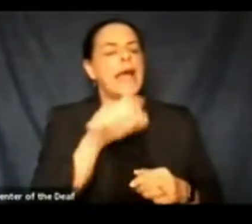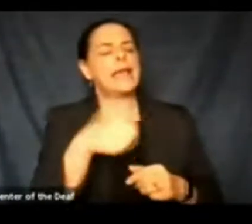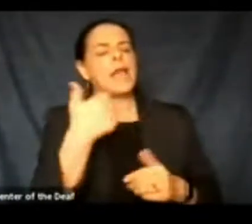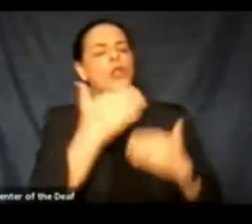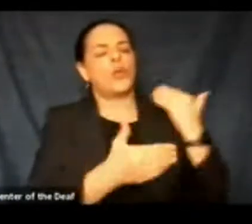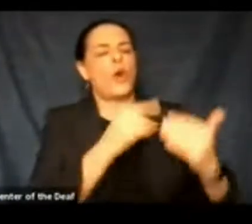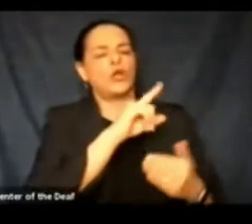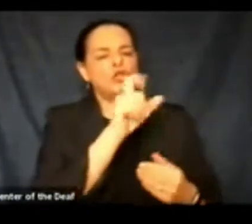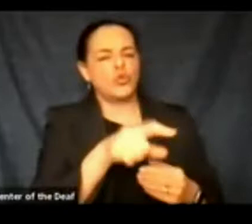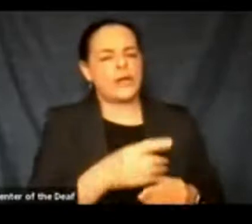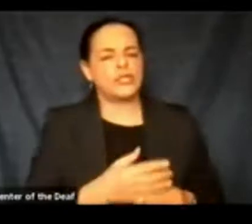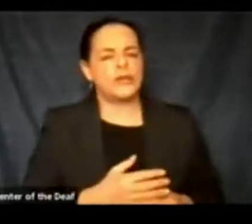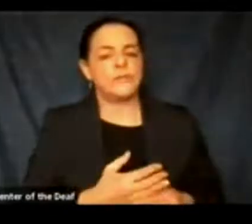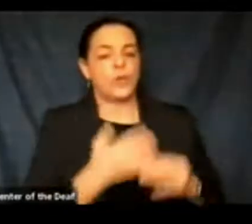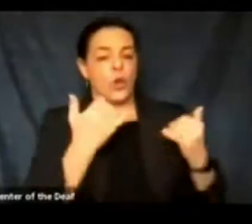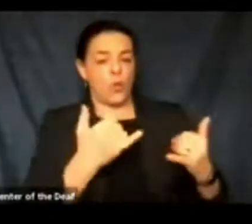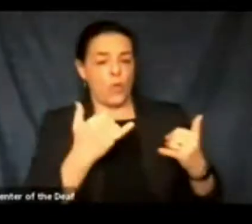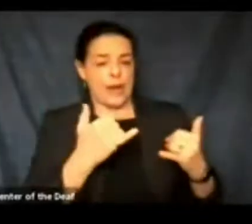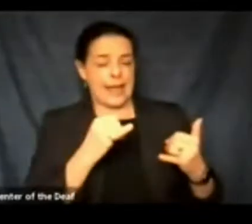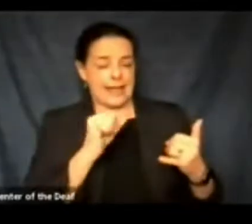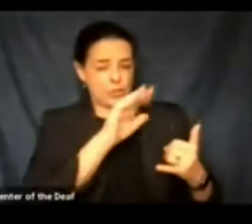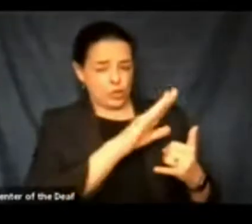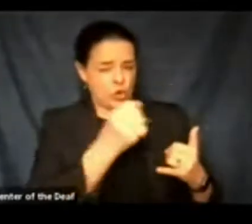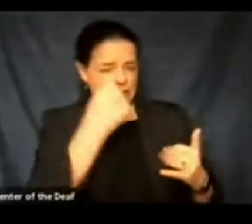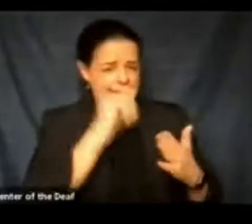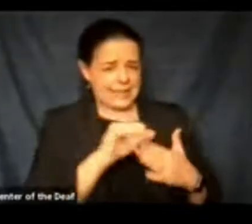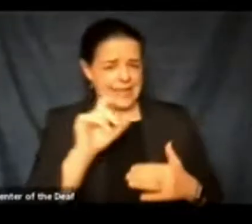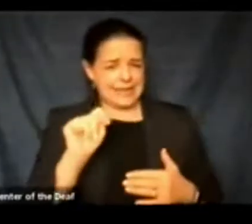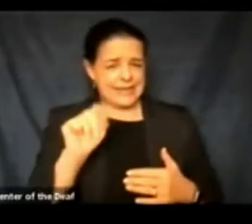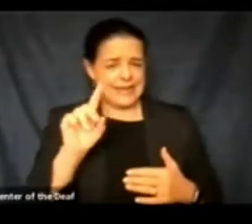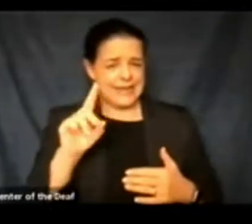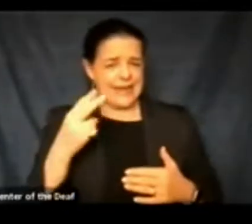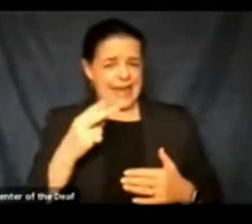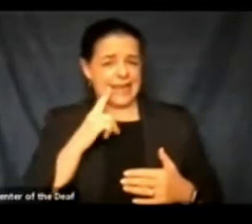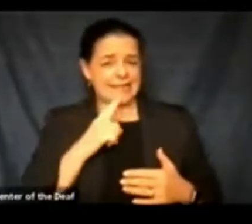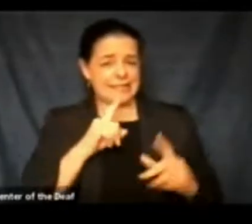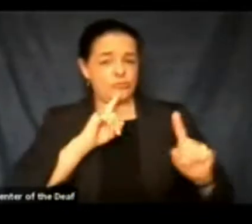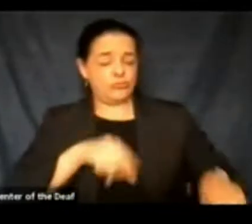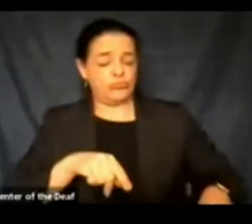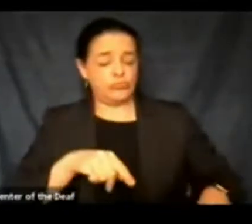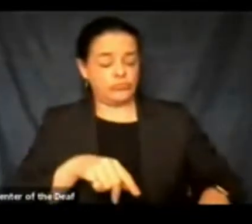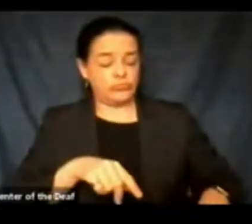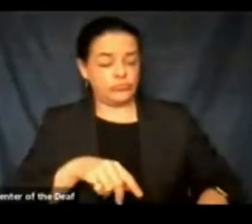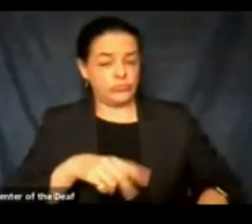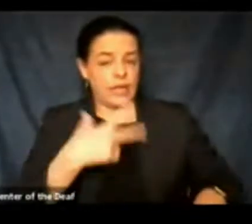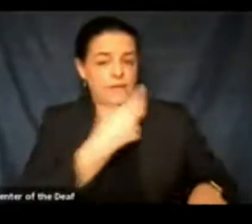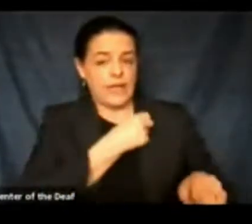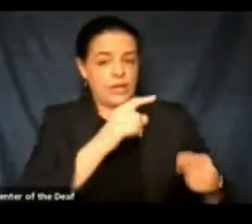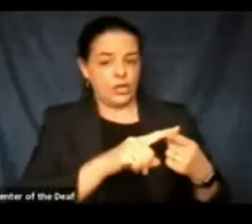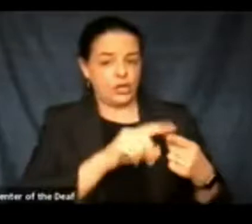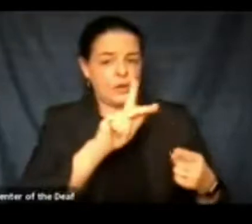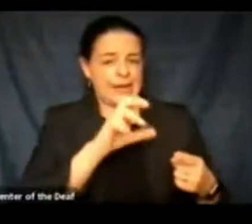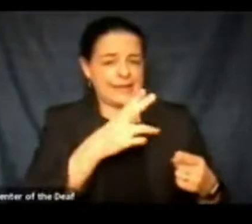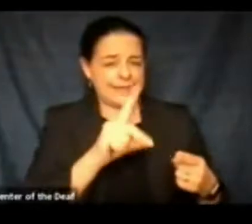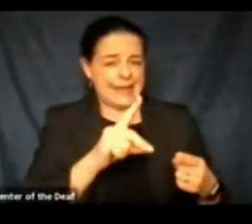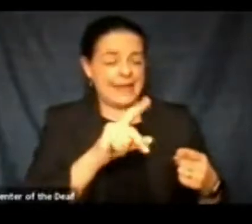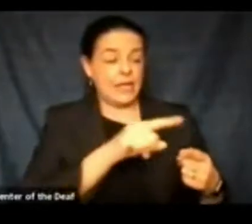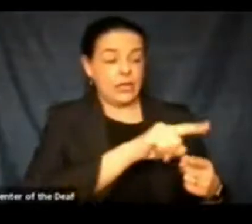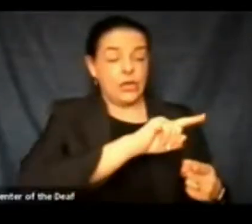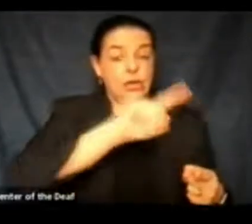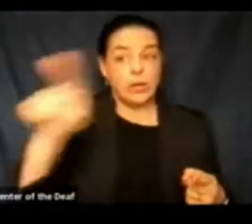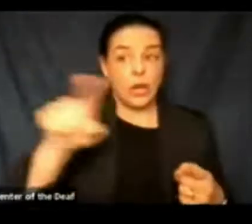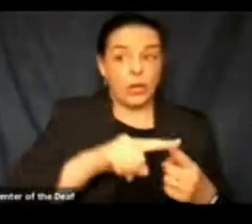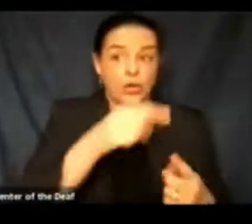process question. Right now, is it your understanding that TDH is directing vaccine to KCHD, to hospitals, and